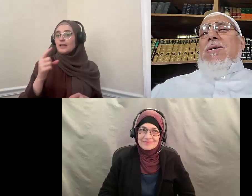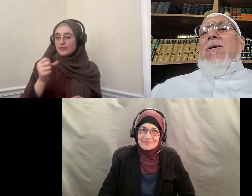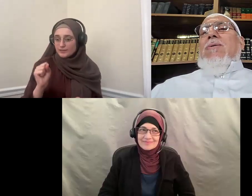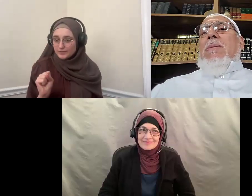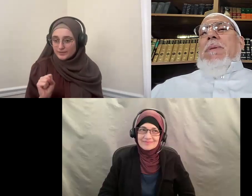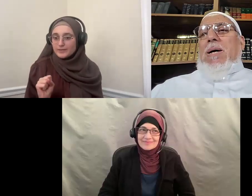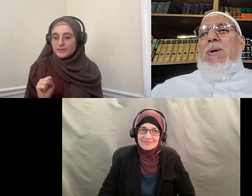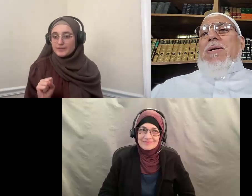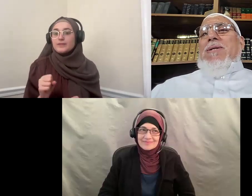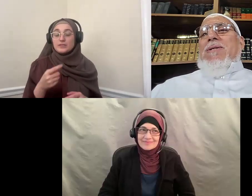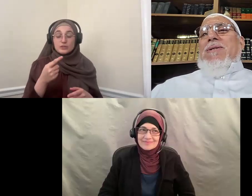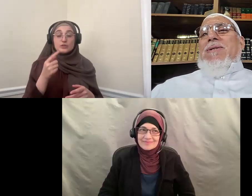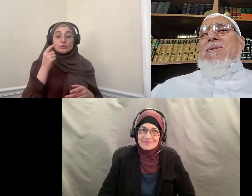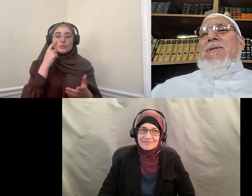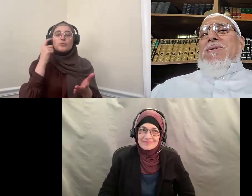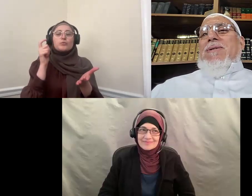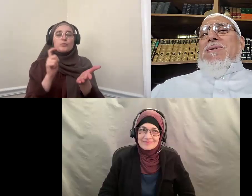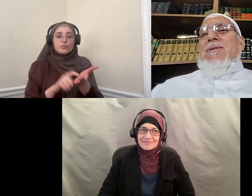tongue will be a witness.